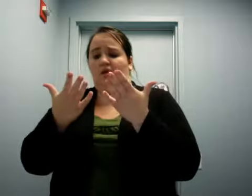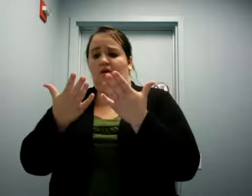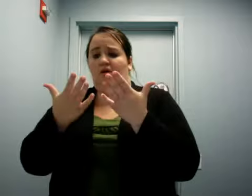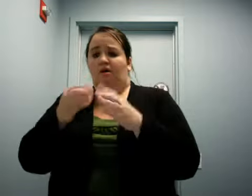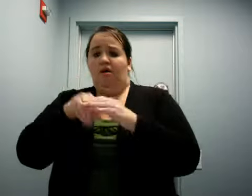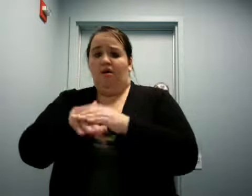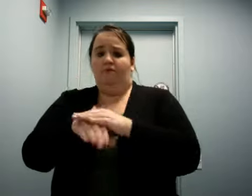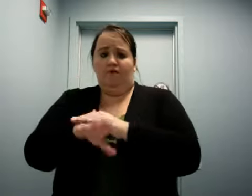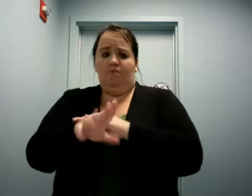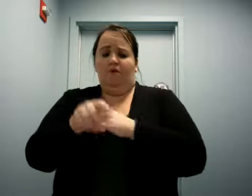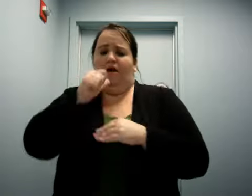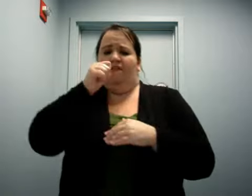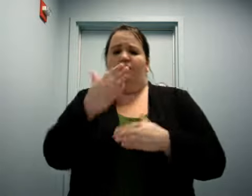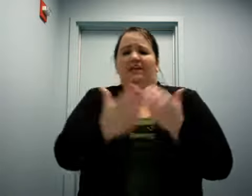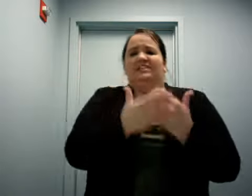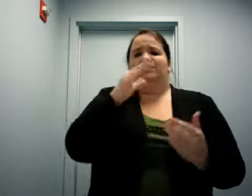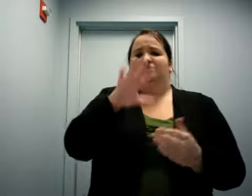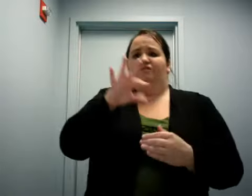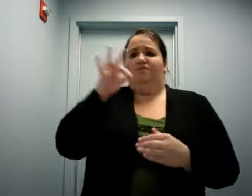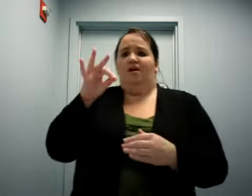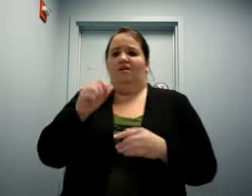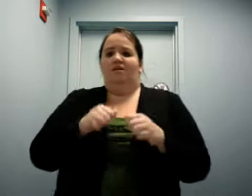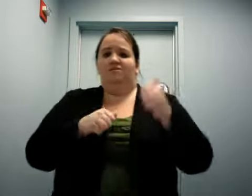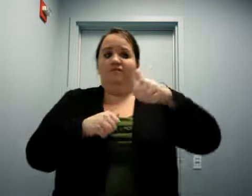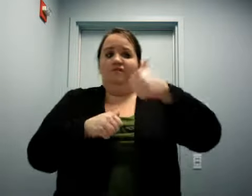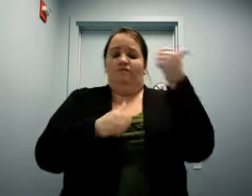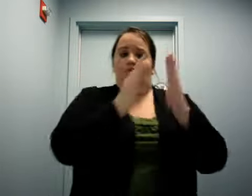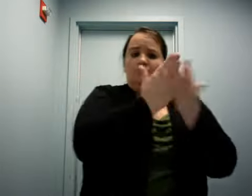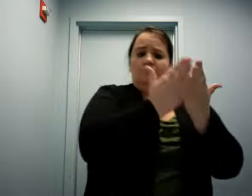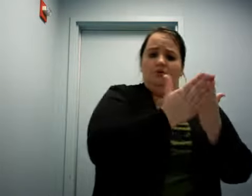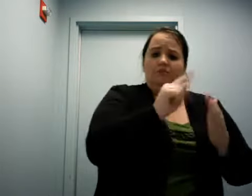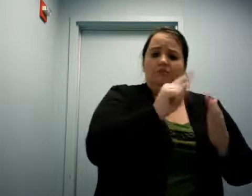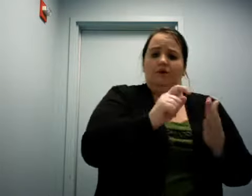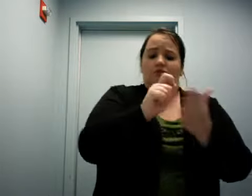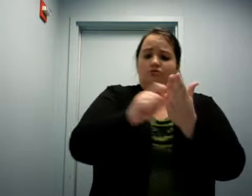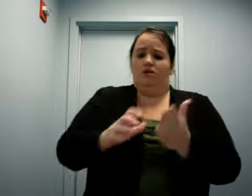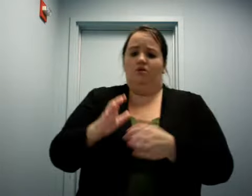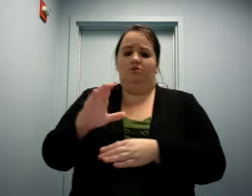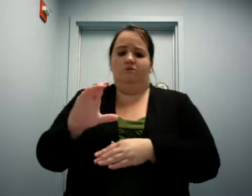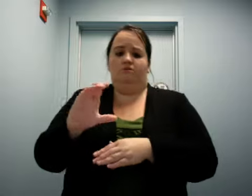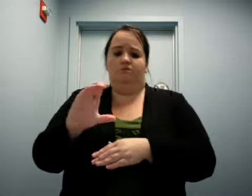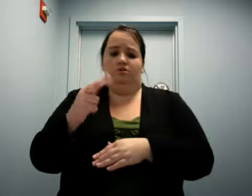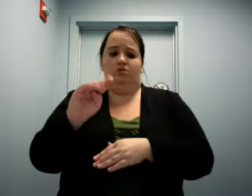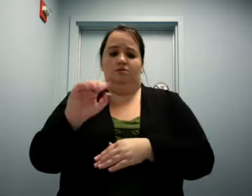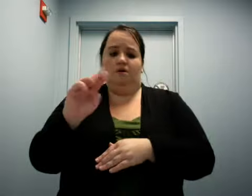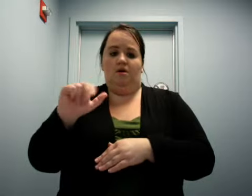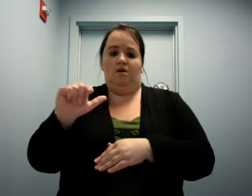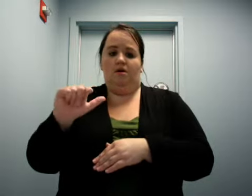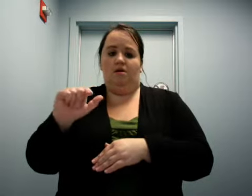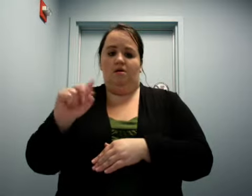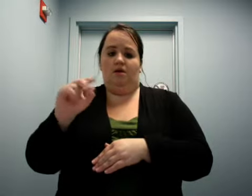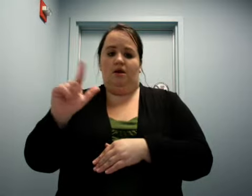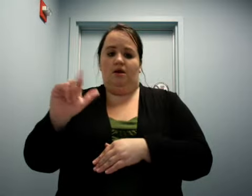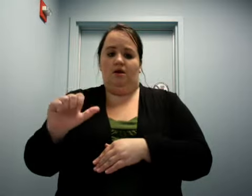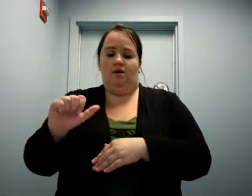to find as the foreign books. But because of writers like Chinua Achebe and Kamara Lai, I went through a mental shift in my perception